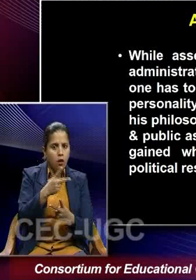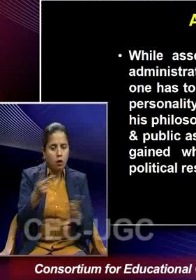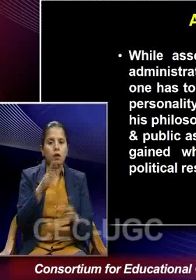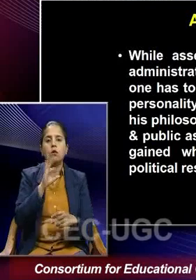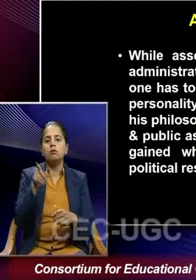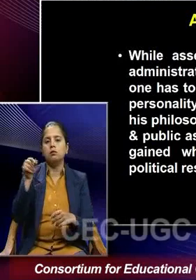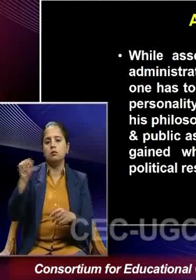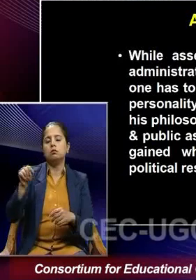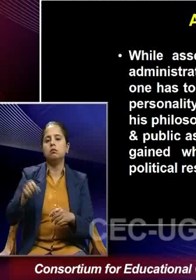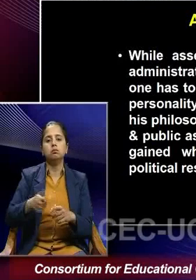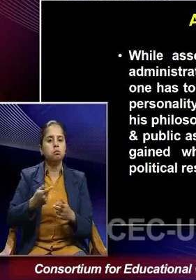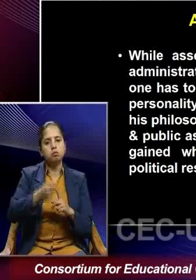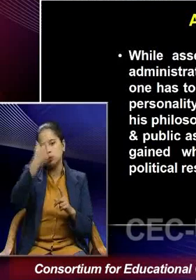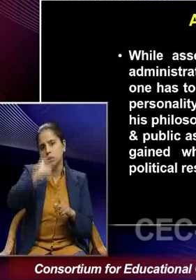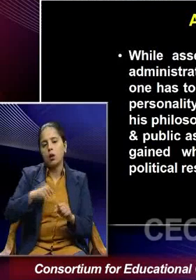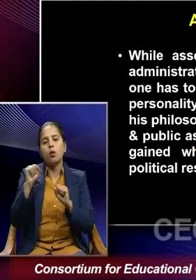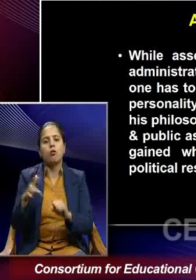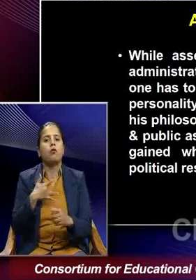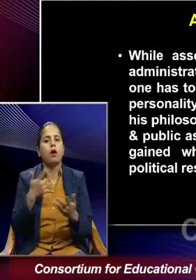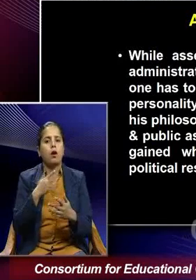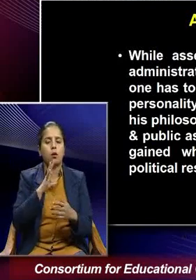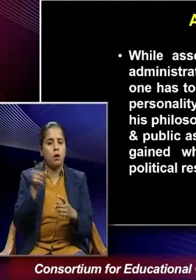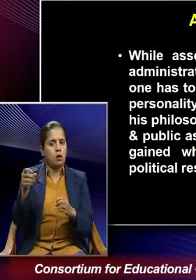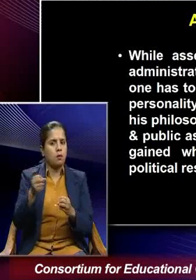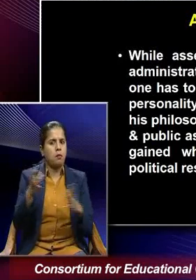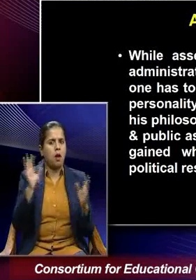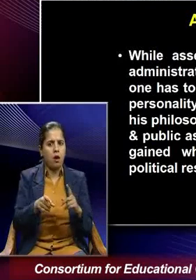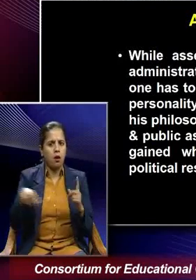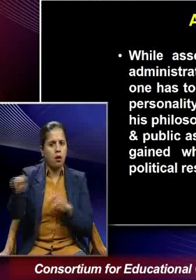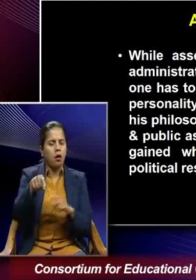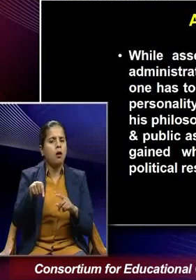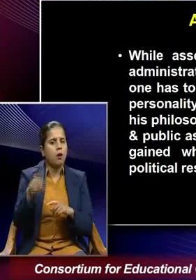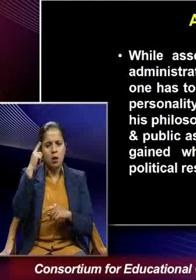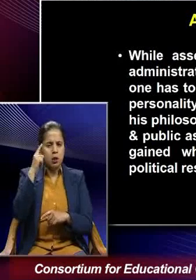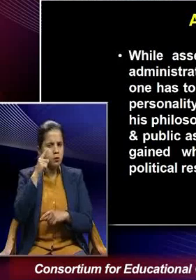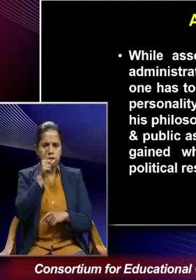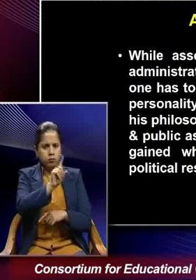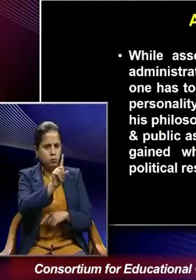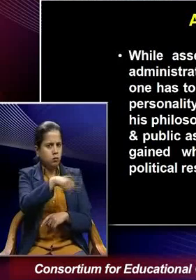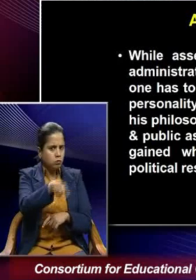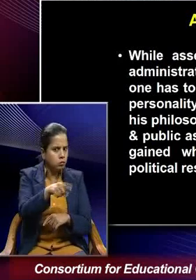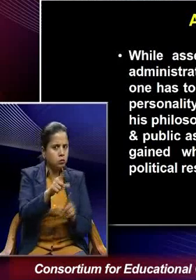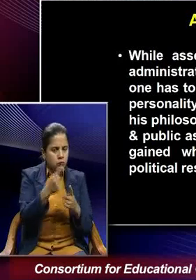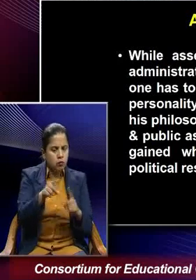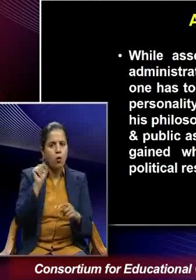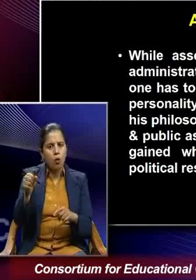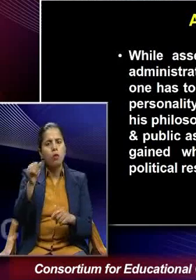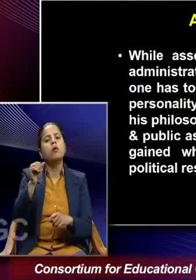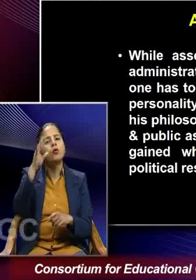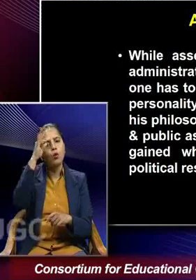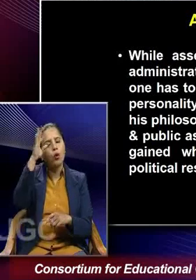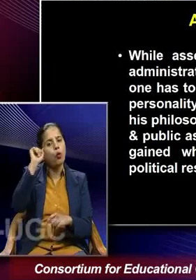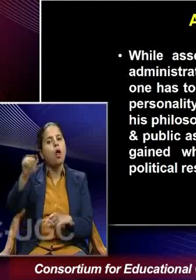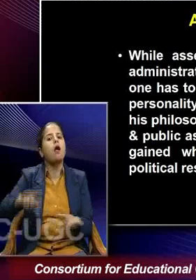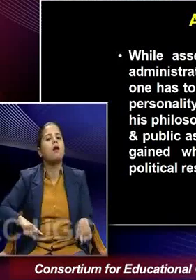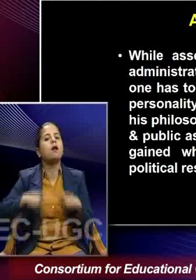Patel had, how various kinds of forces shaped Patel and his philosophy of life as well.